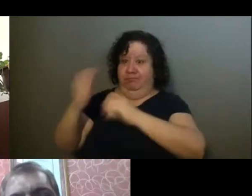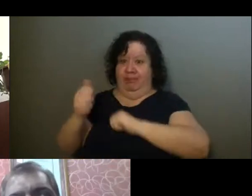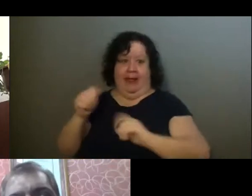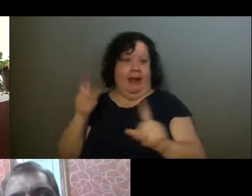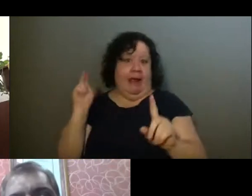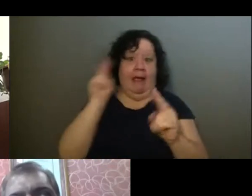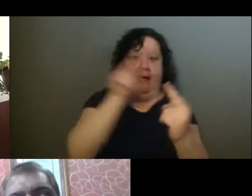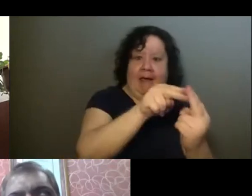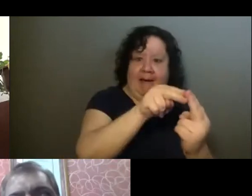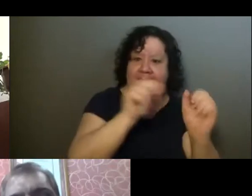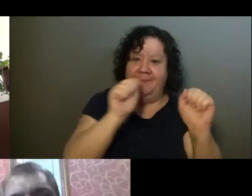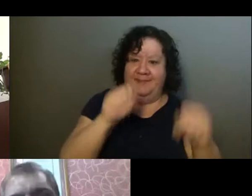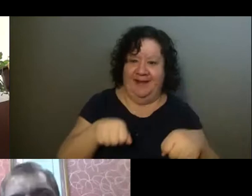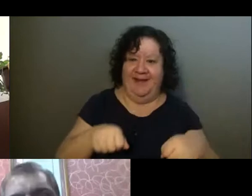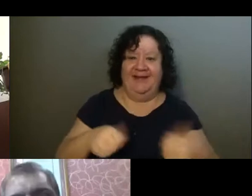been provided, and he has taken